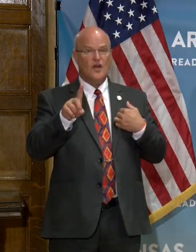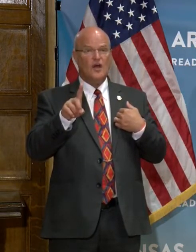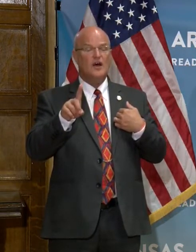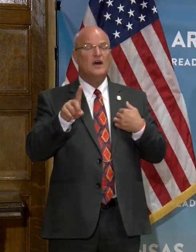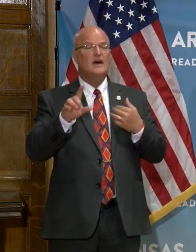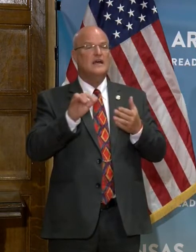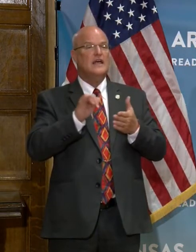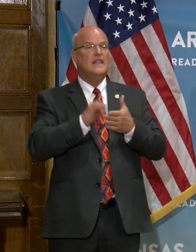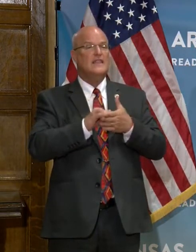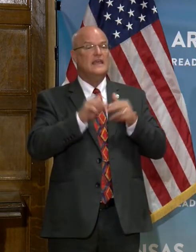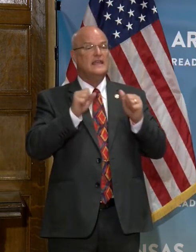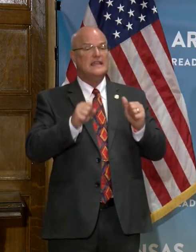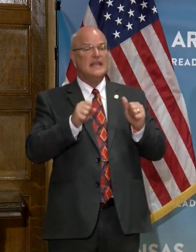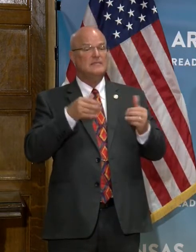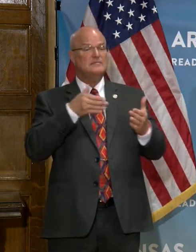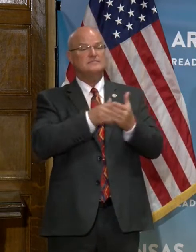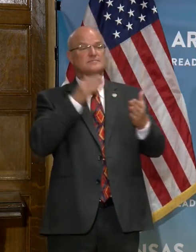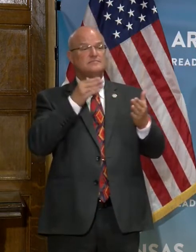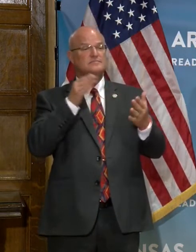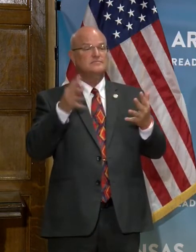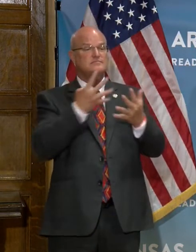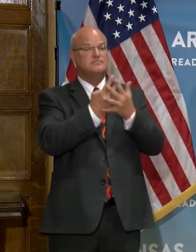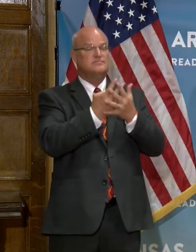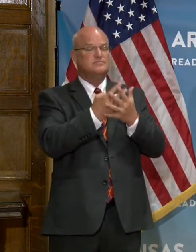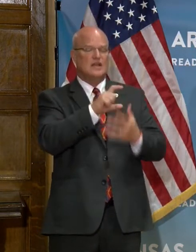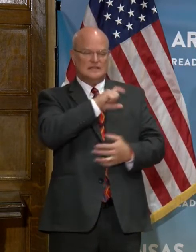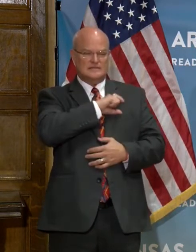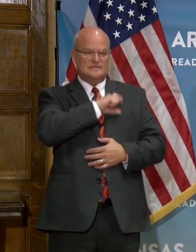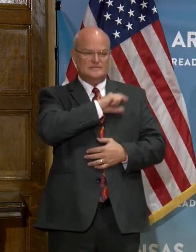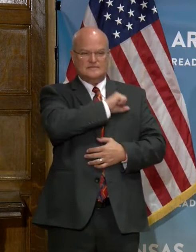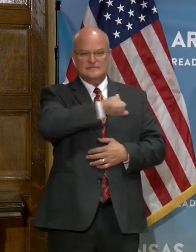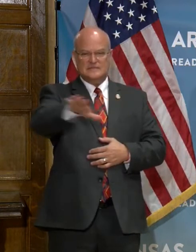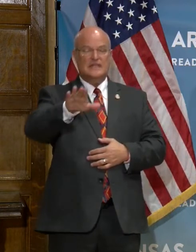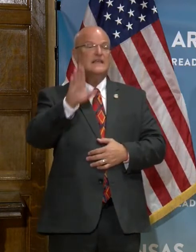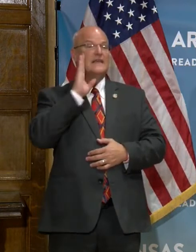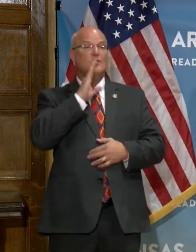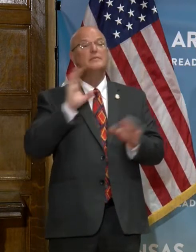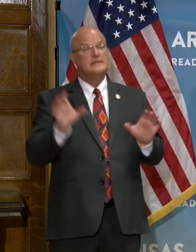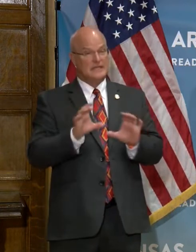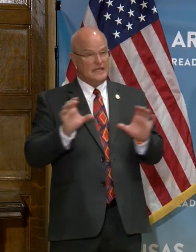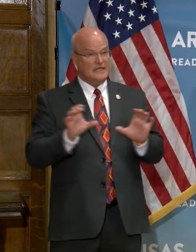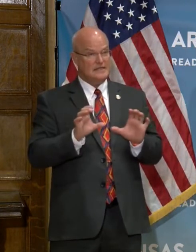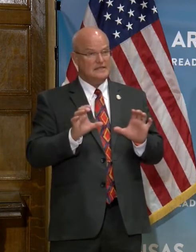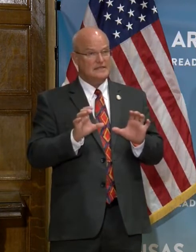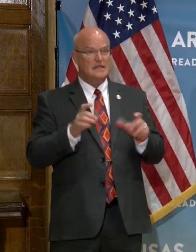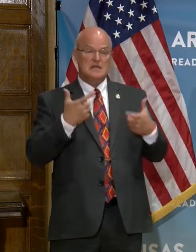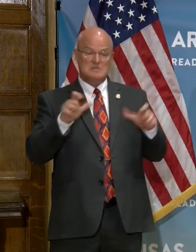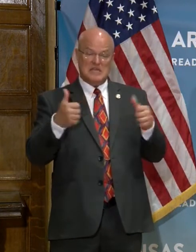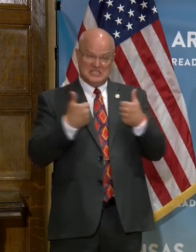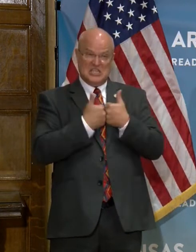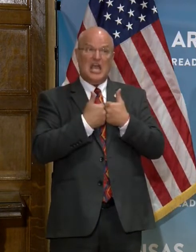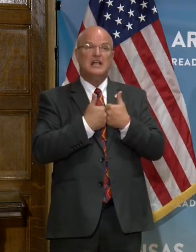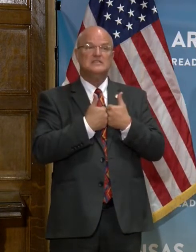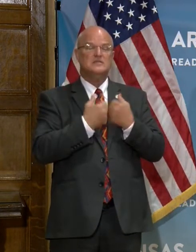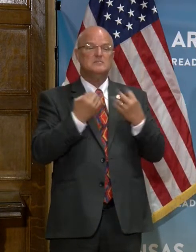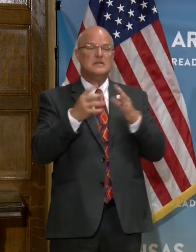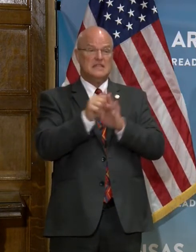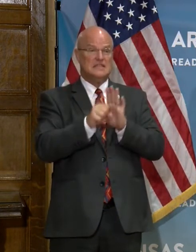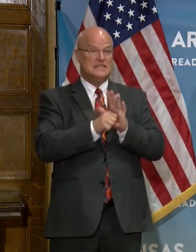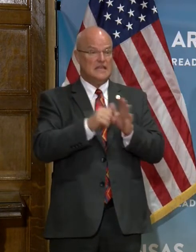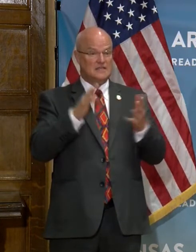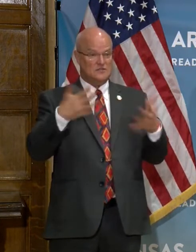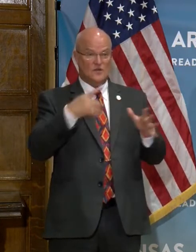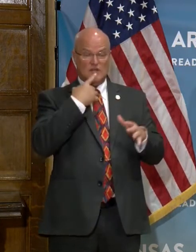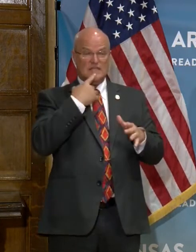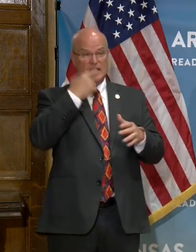prosecutable or can be referred to law enforcement agencies, that will be done. It's a big challenge for many of the states, as you